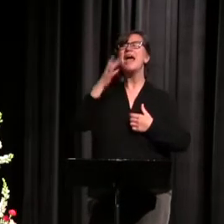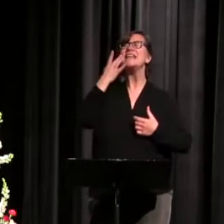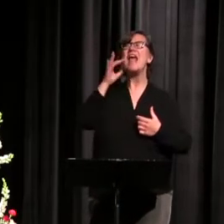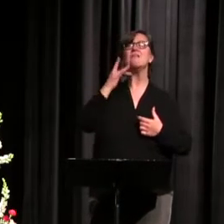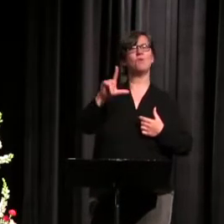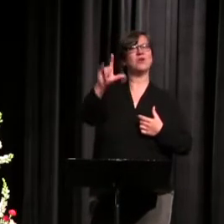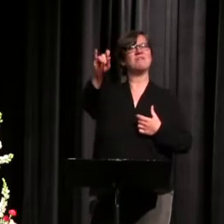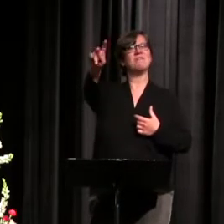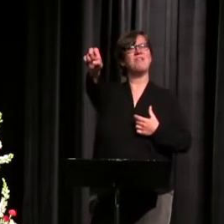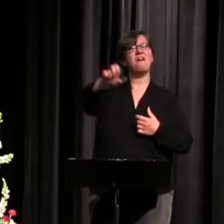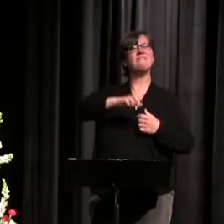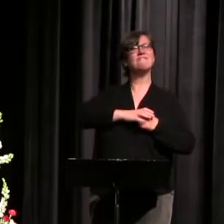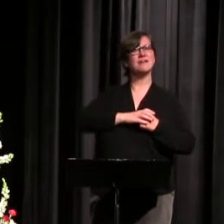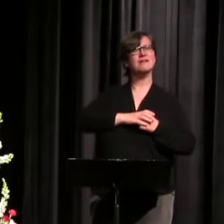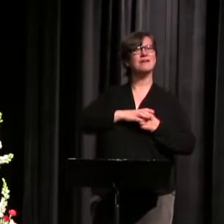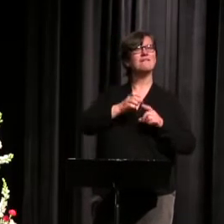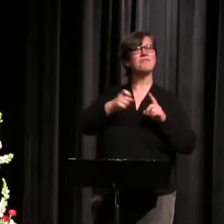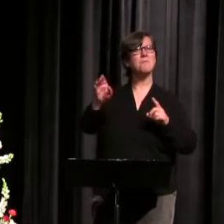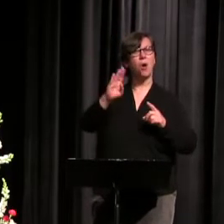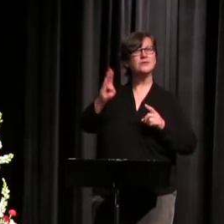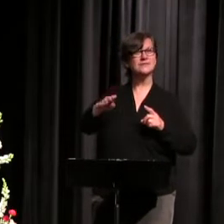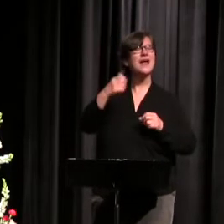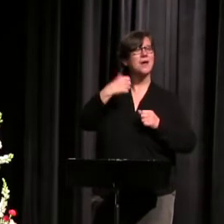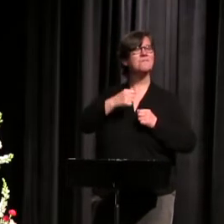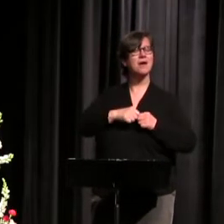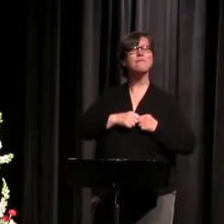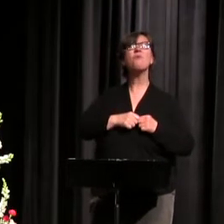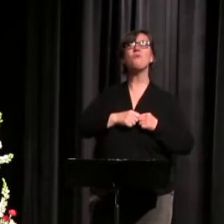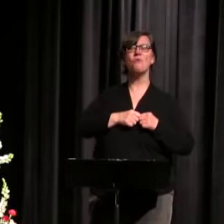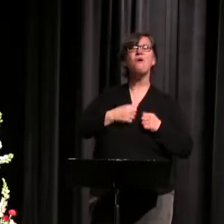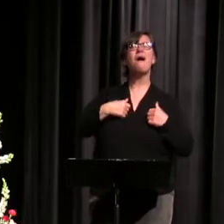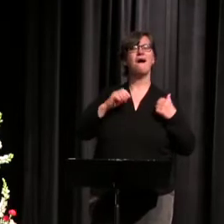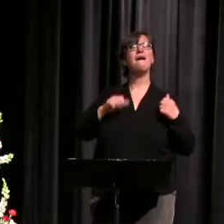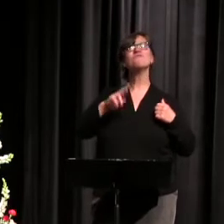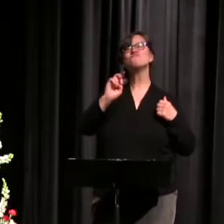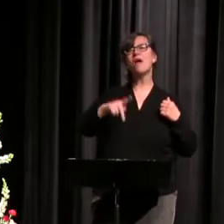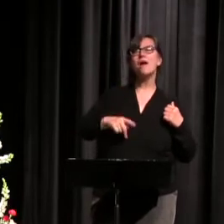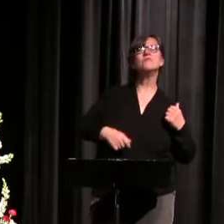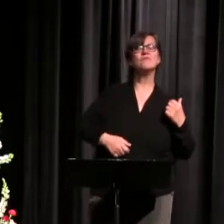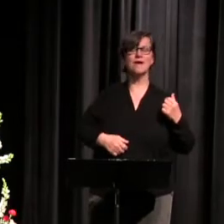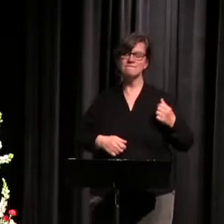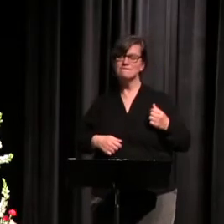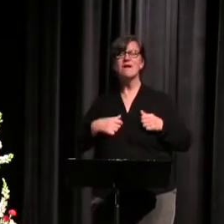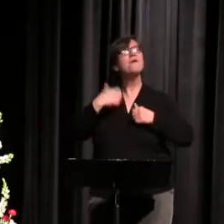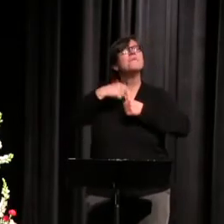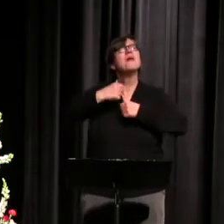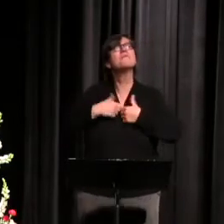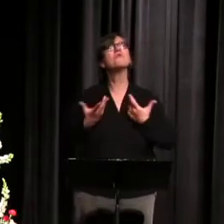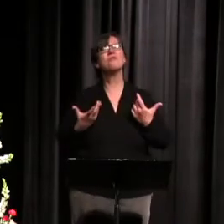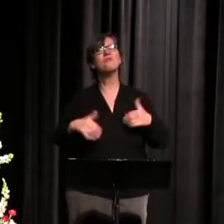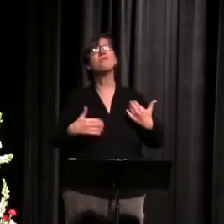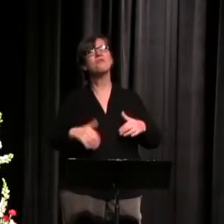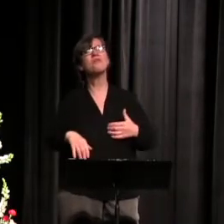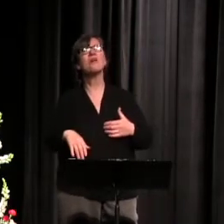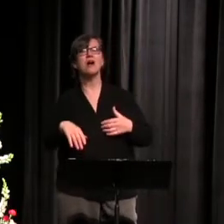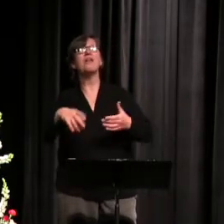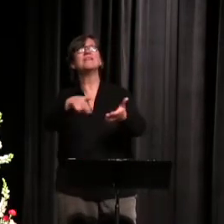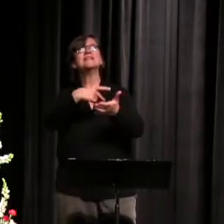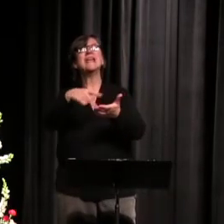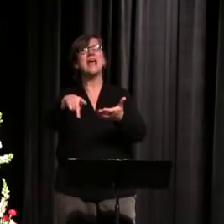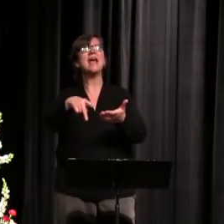Love on Bus 5 to Boston. I remember tearing up the dance floor with Jack Crane on Senior